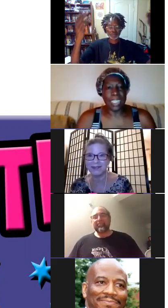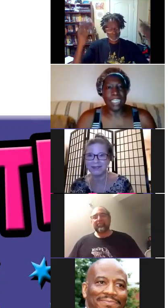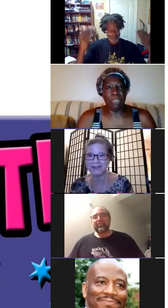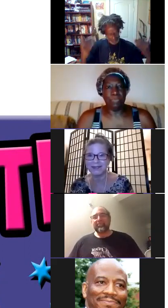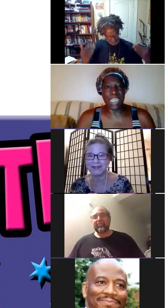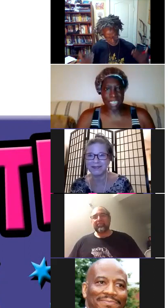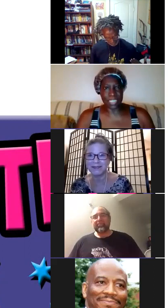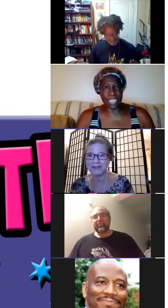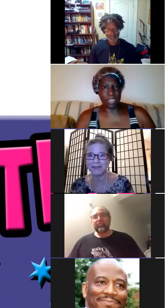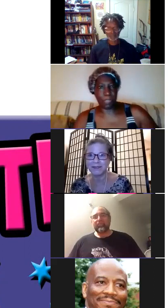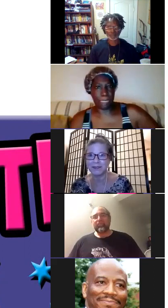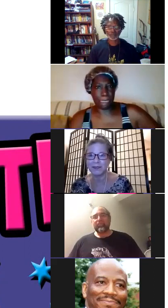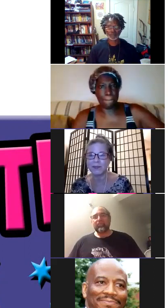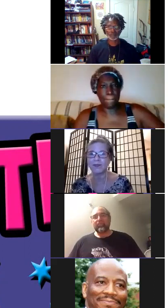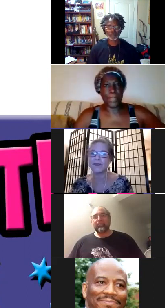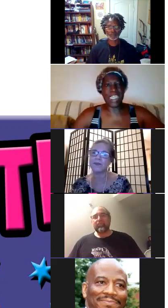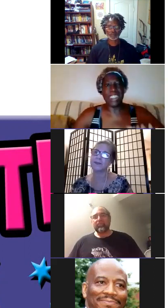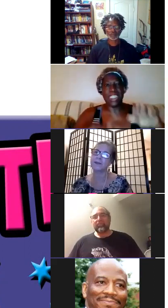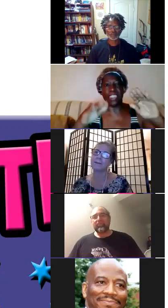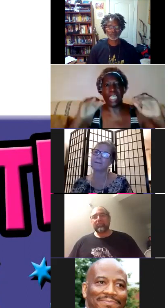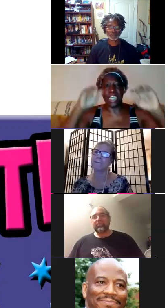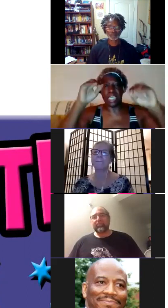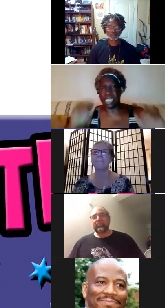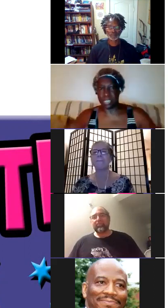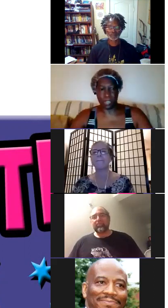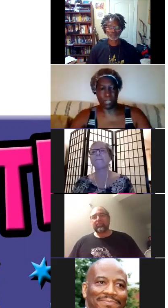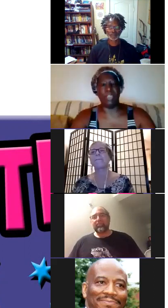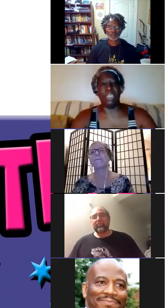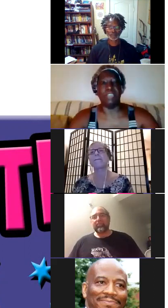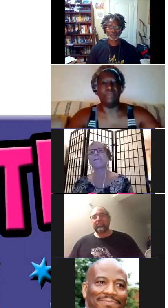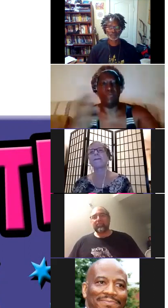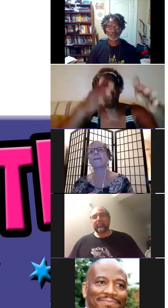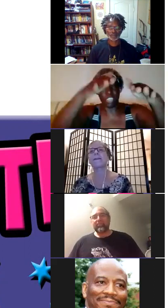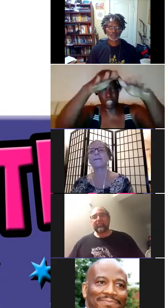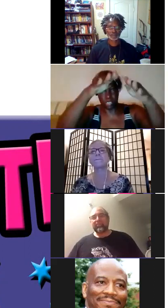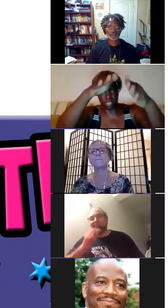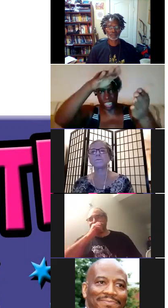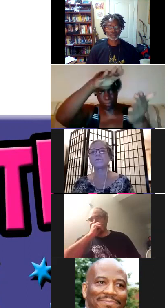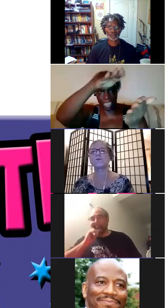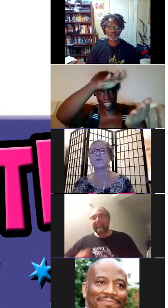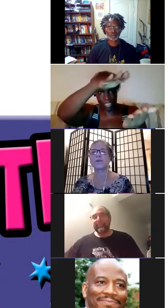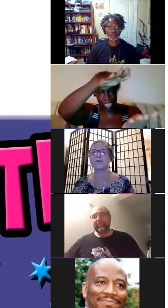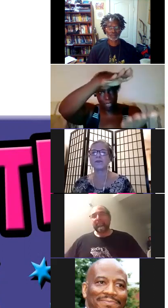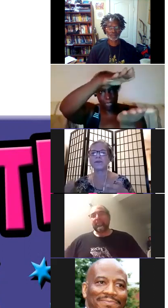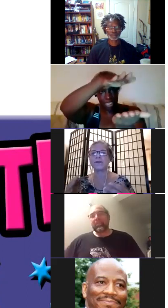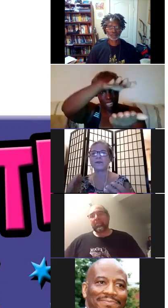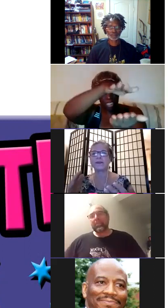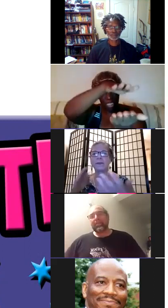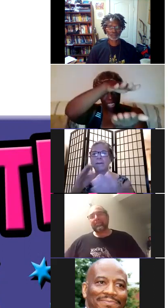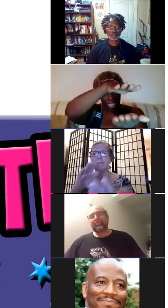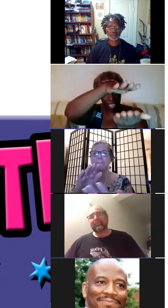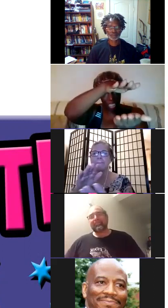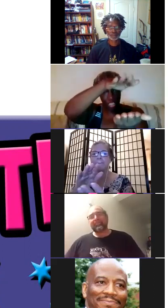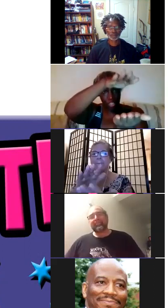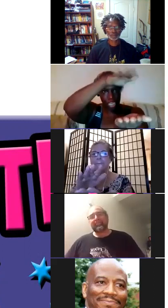Okay, and then peace. Peace is signed. Oh, I don't have enough room to show you guys peace. Peace is